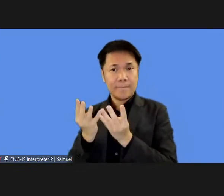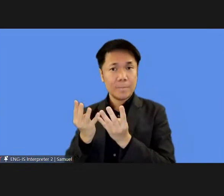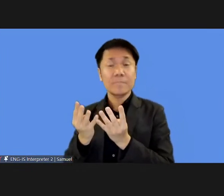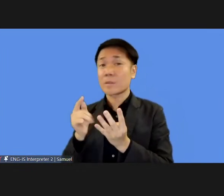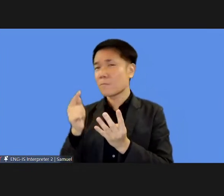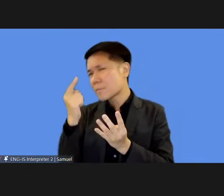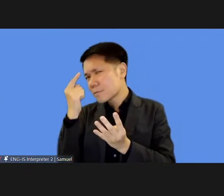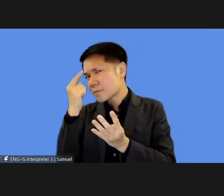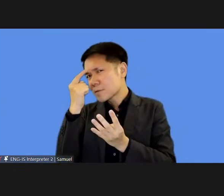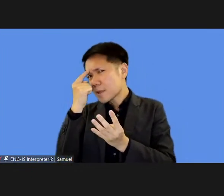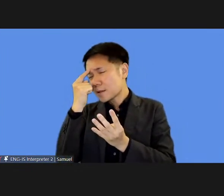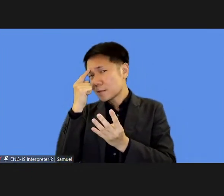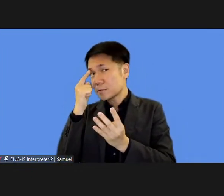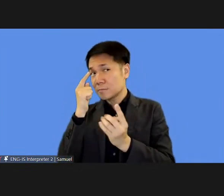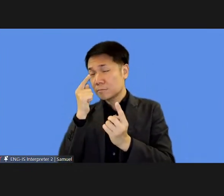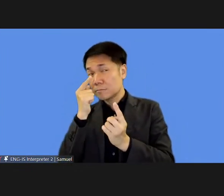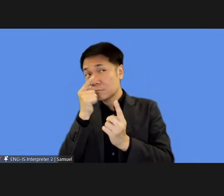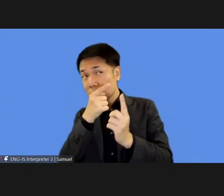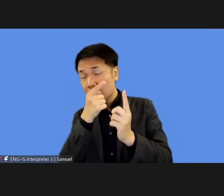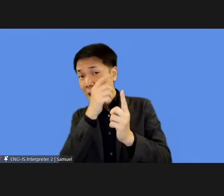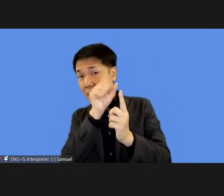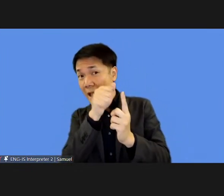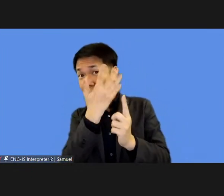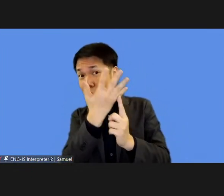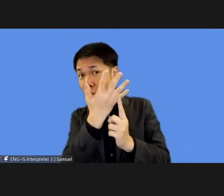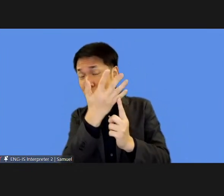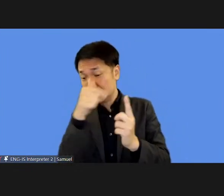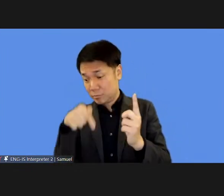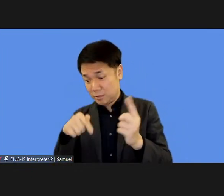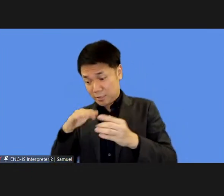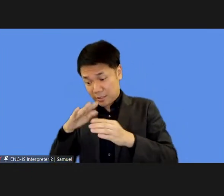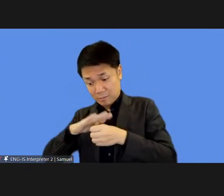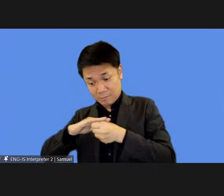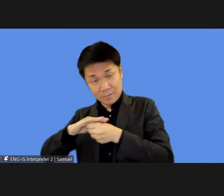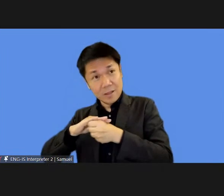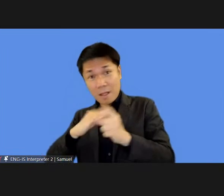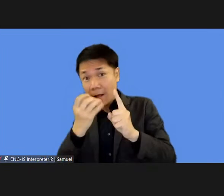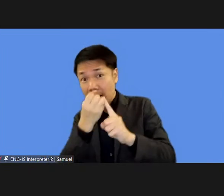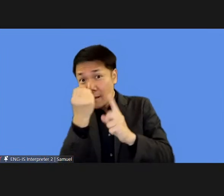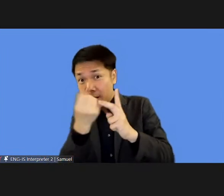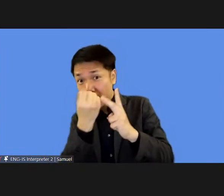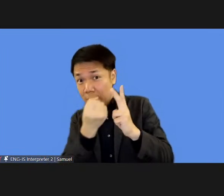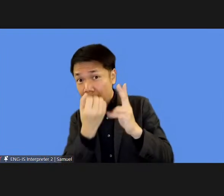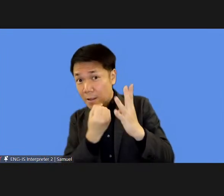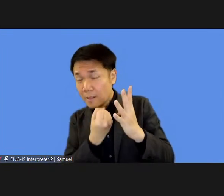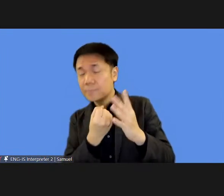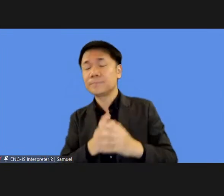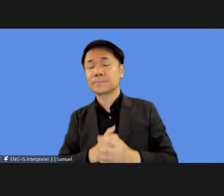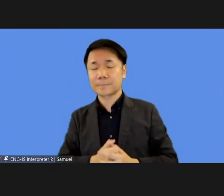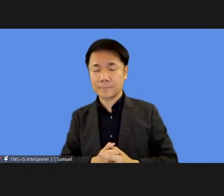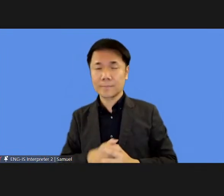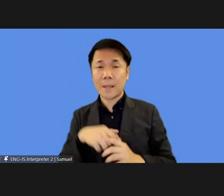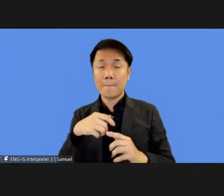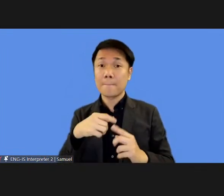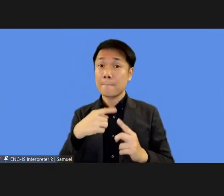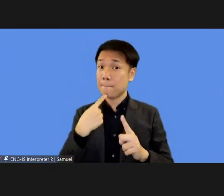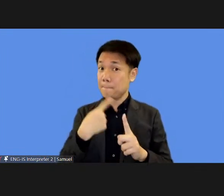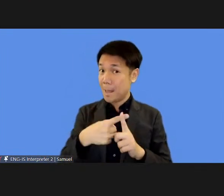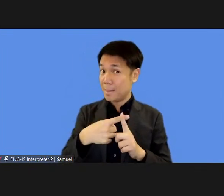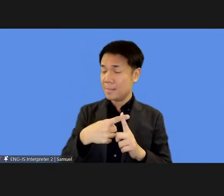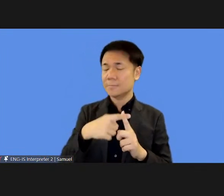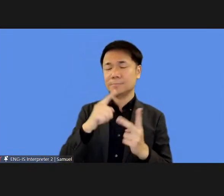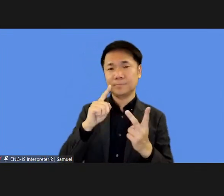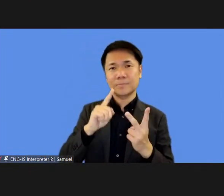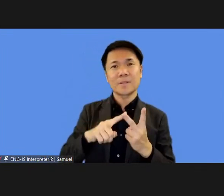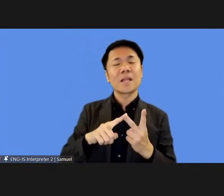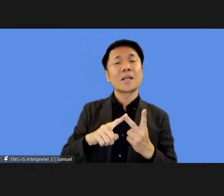SDGs that we need to achieve and target and indicators, but also bringing together local actors and